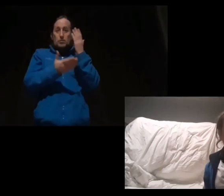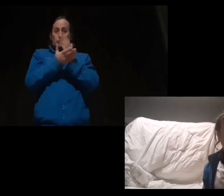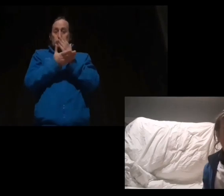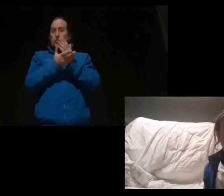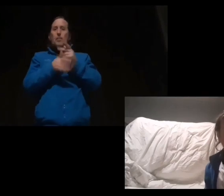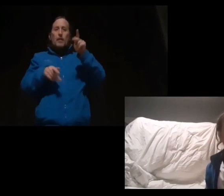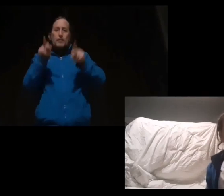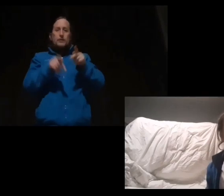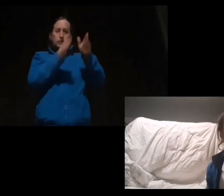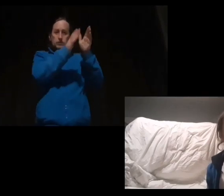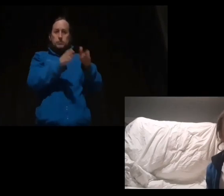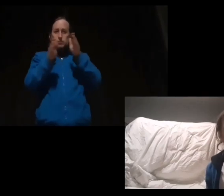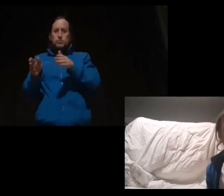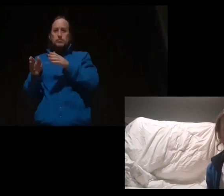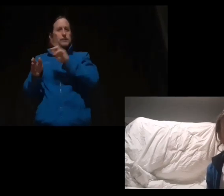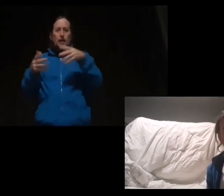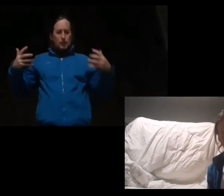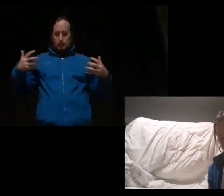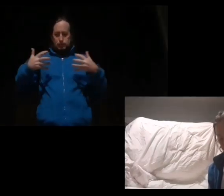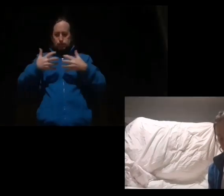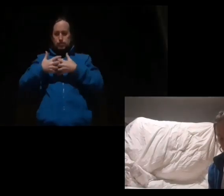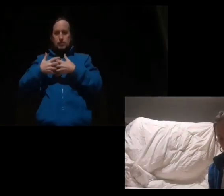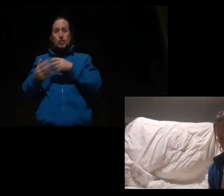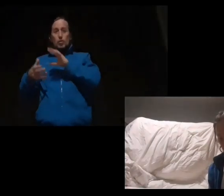unifying relativity with quantum mechanics.